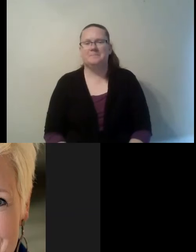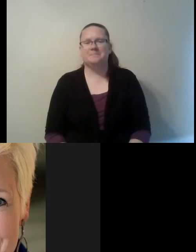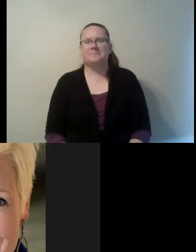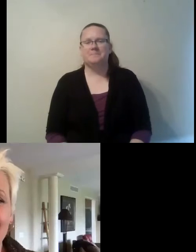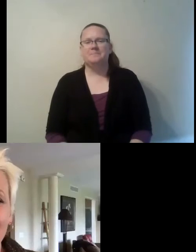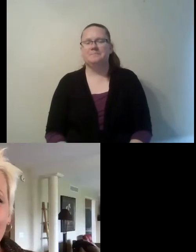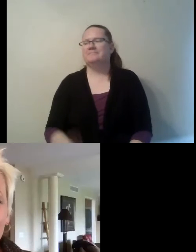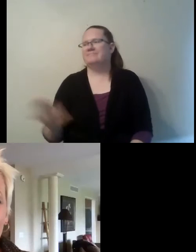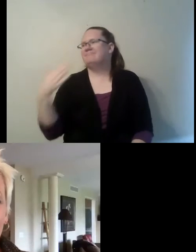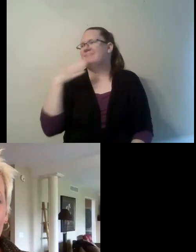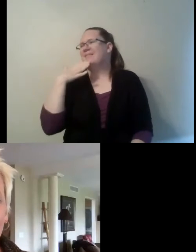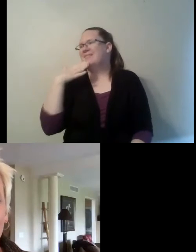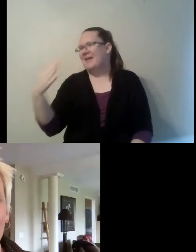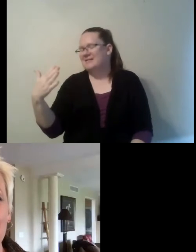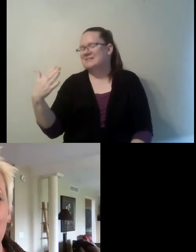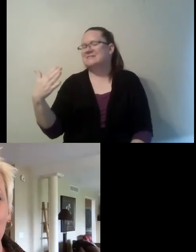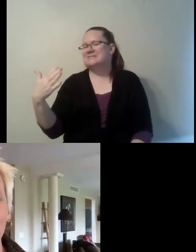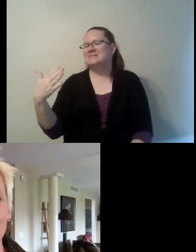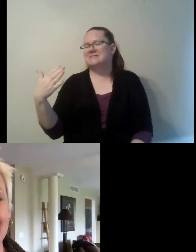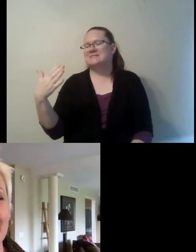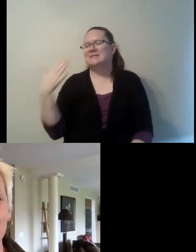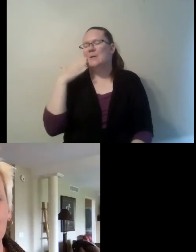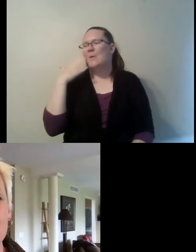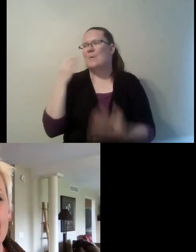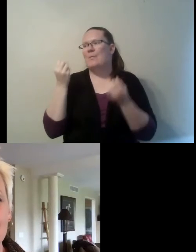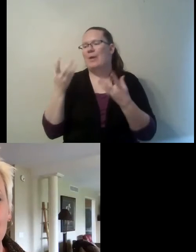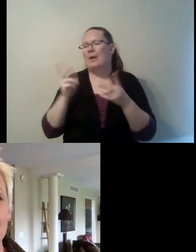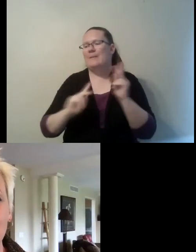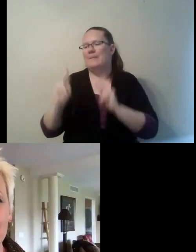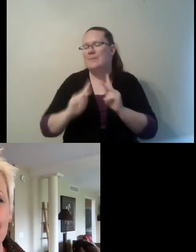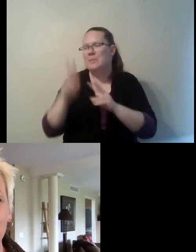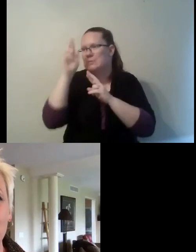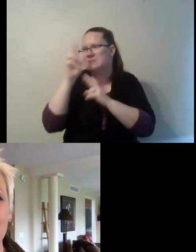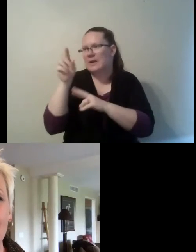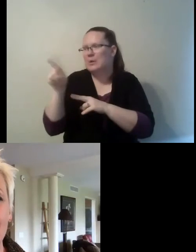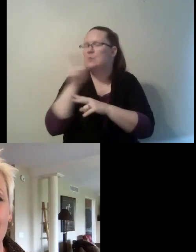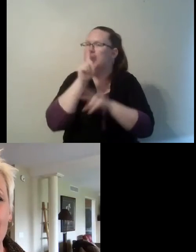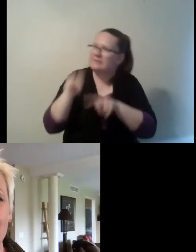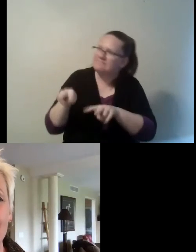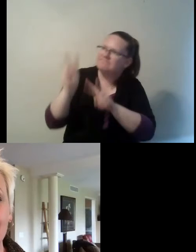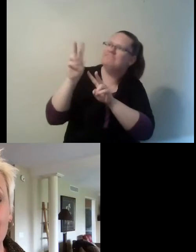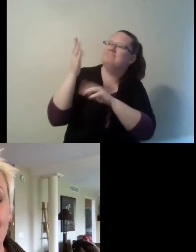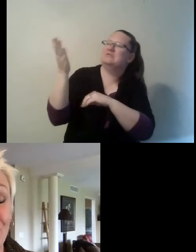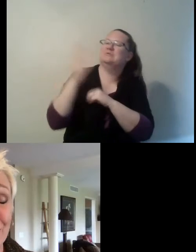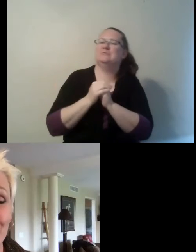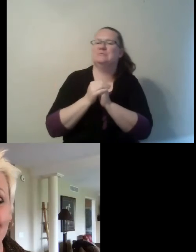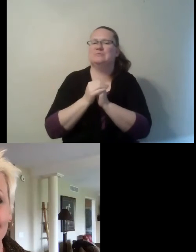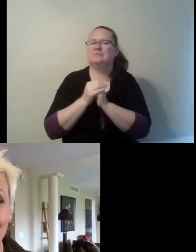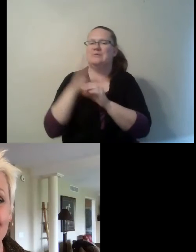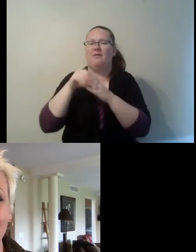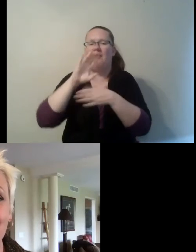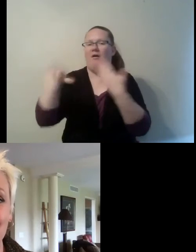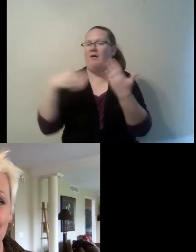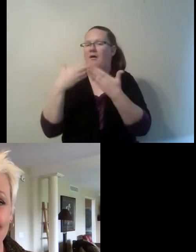Chief, thanks. And I know a lot of people, respect you, look up to you in all communities,